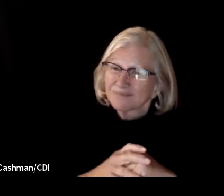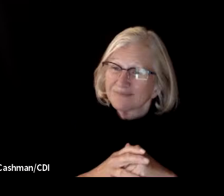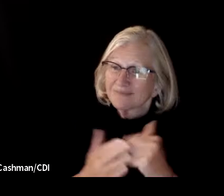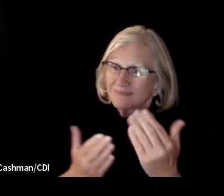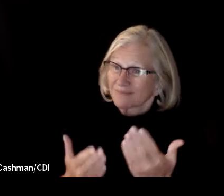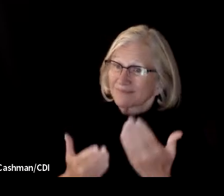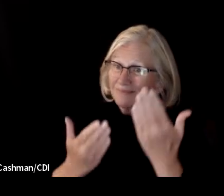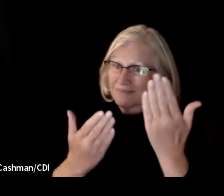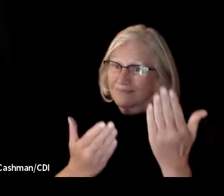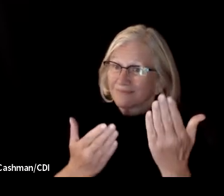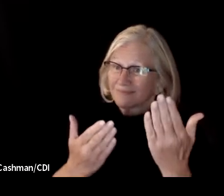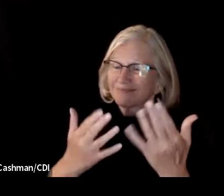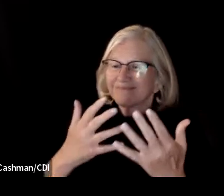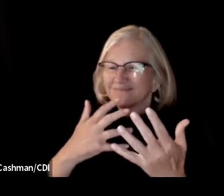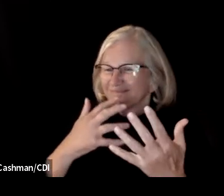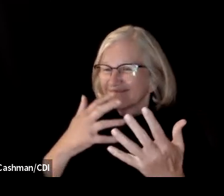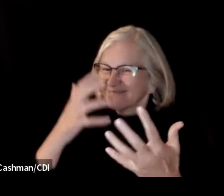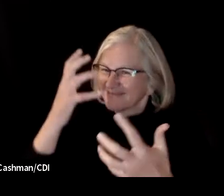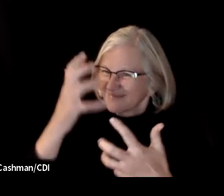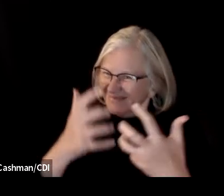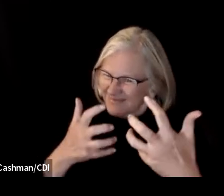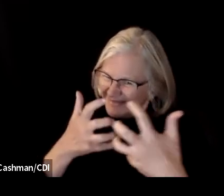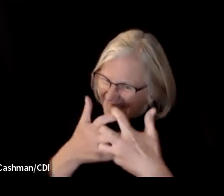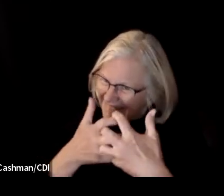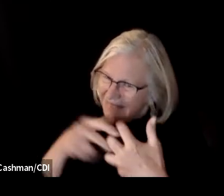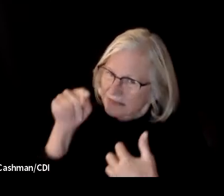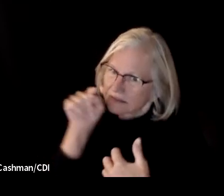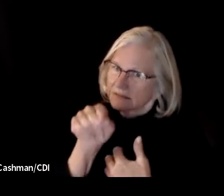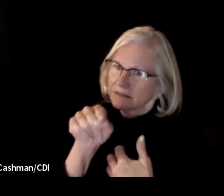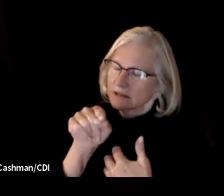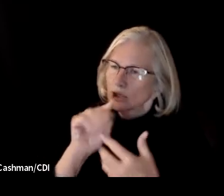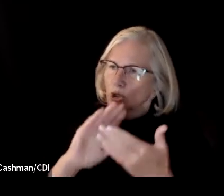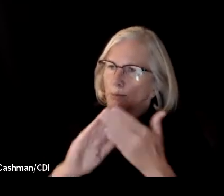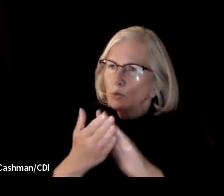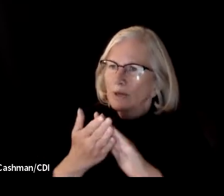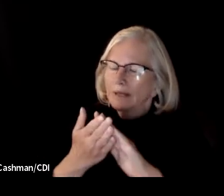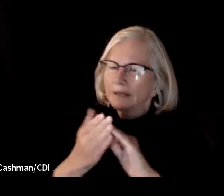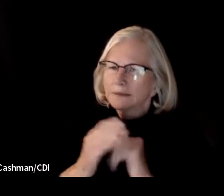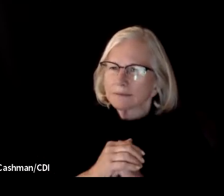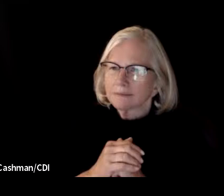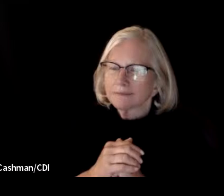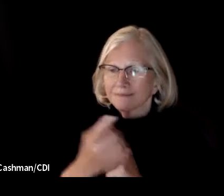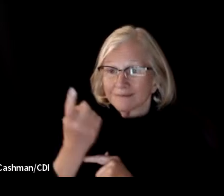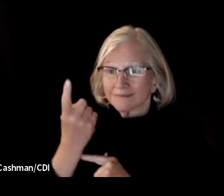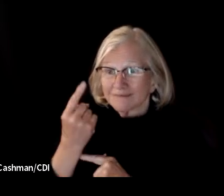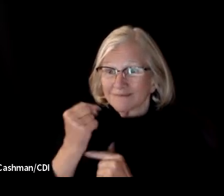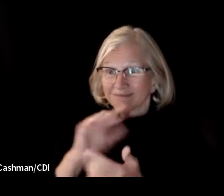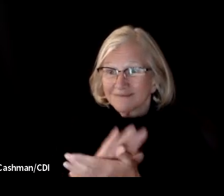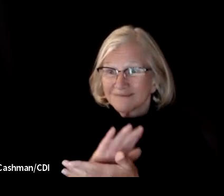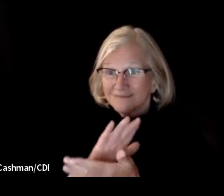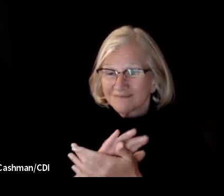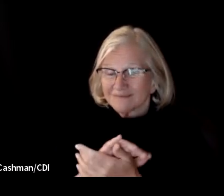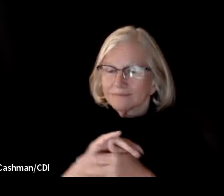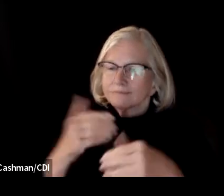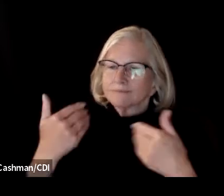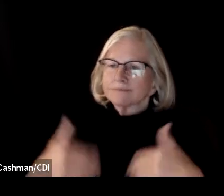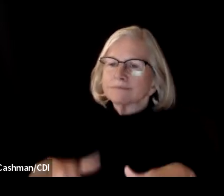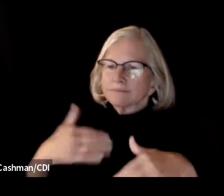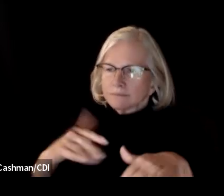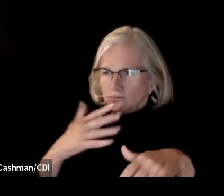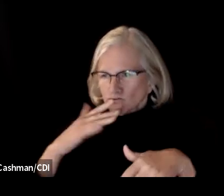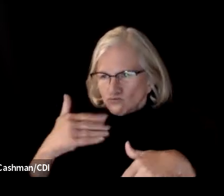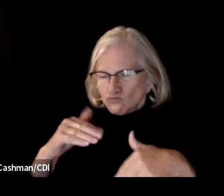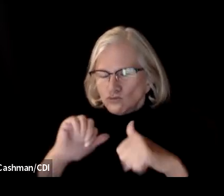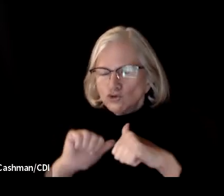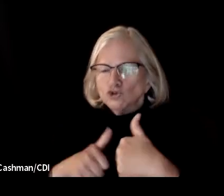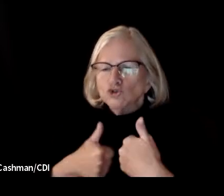past year. All of us know that the last school year was challenging not only for our students, but for our families, our educators, our school